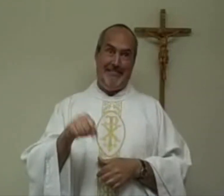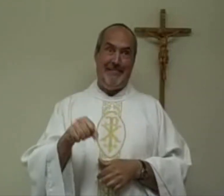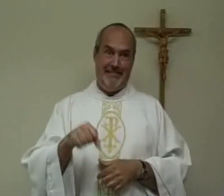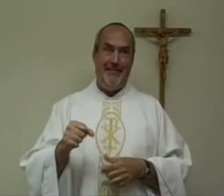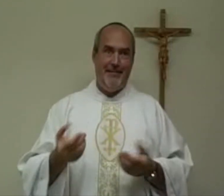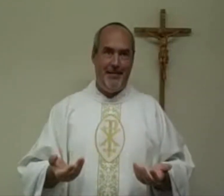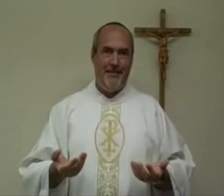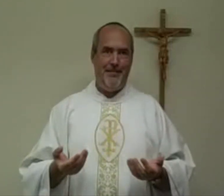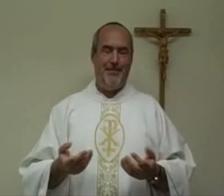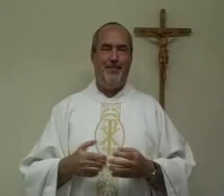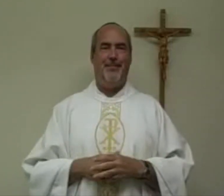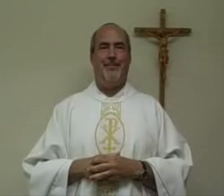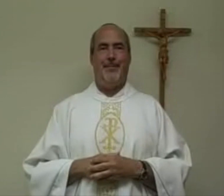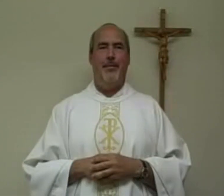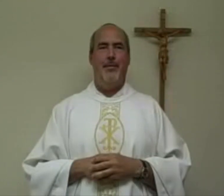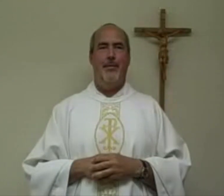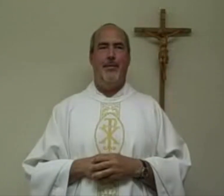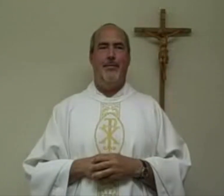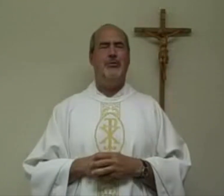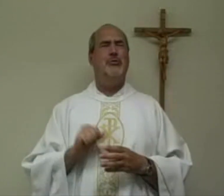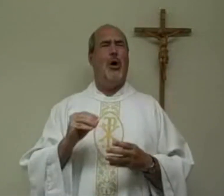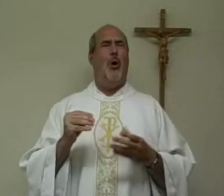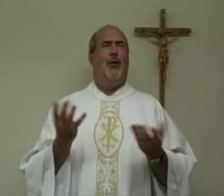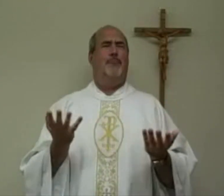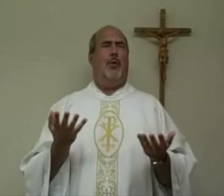strong. And I know that it's a challenge for us.